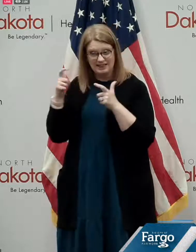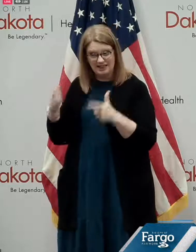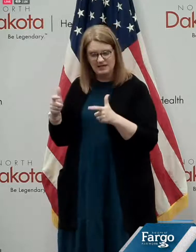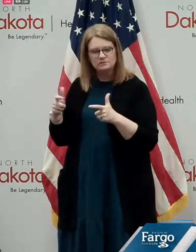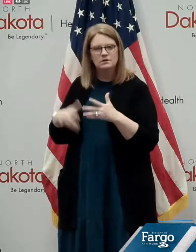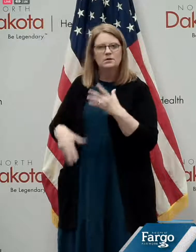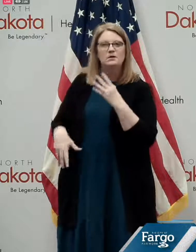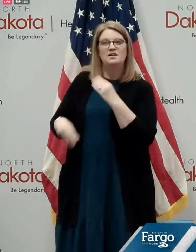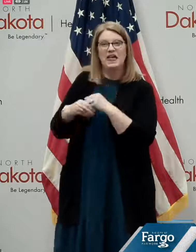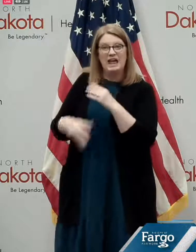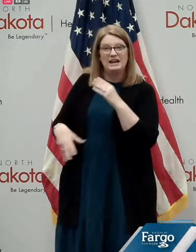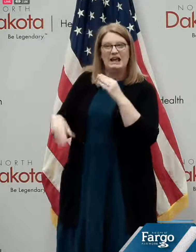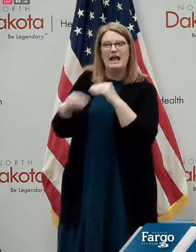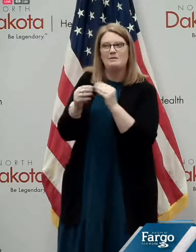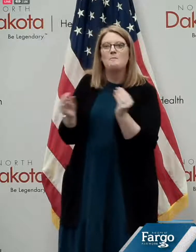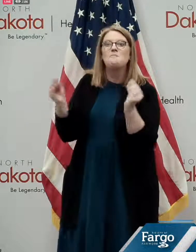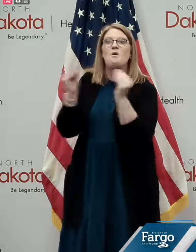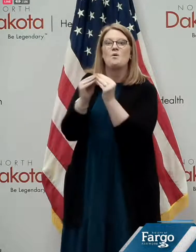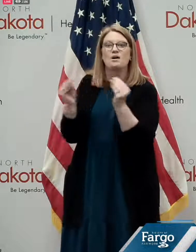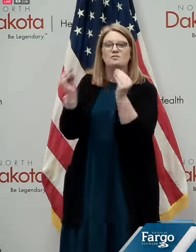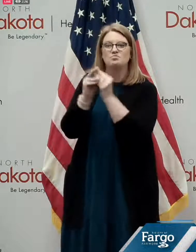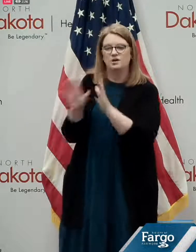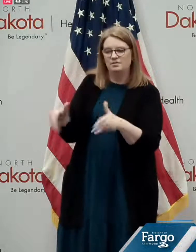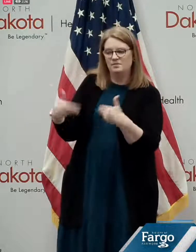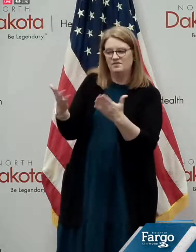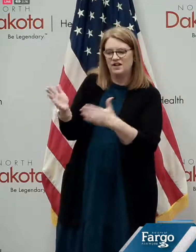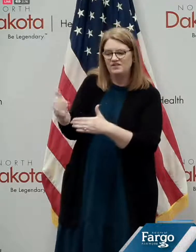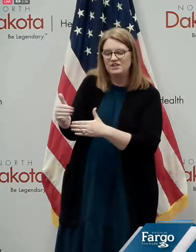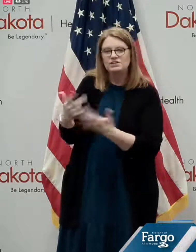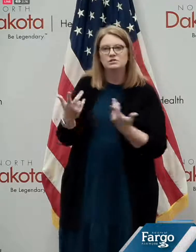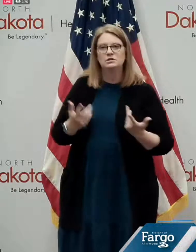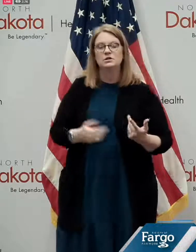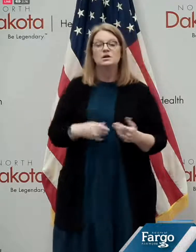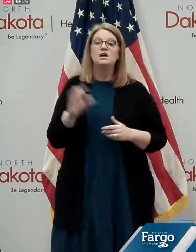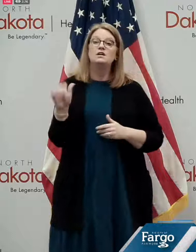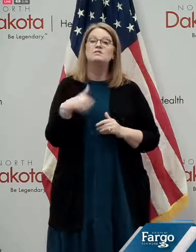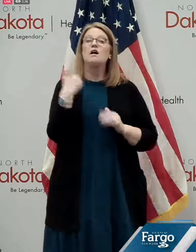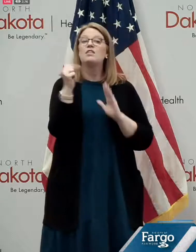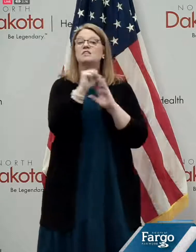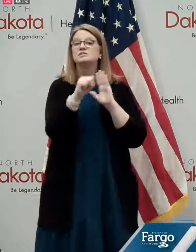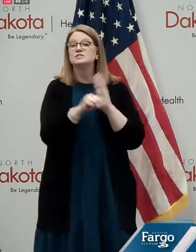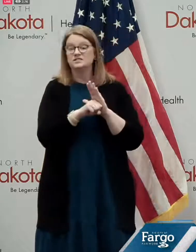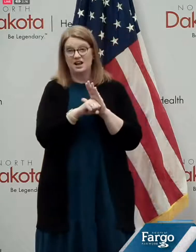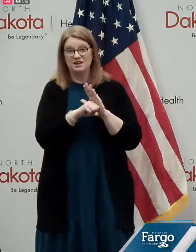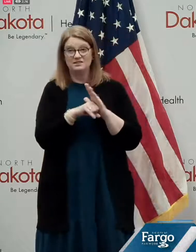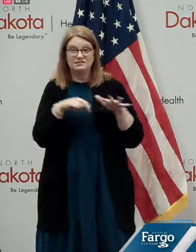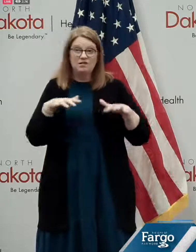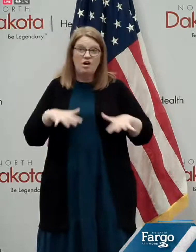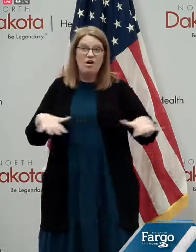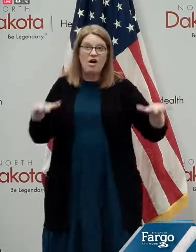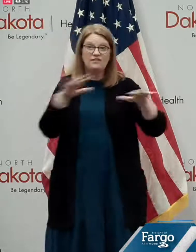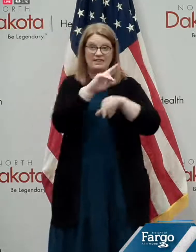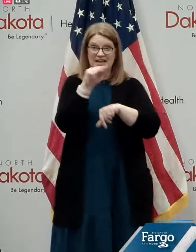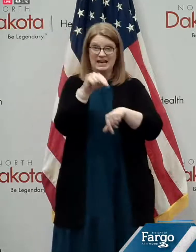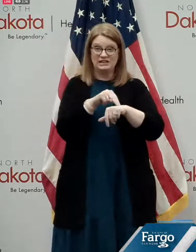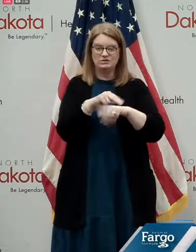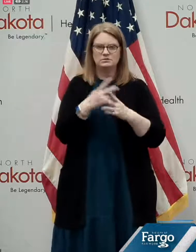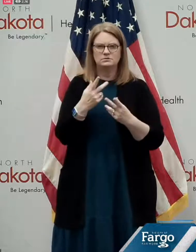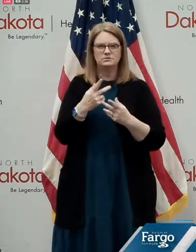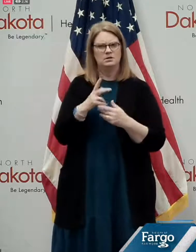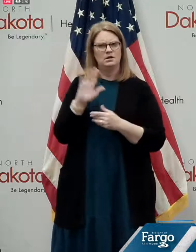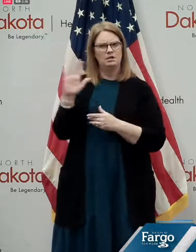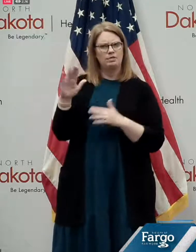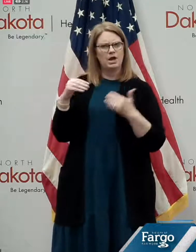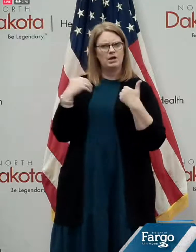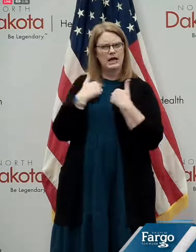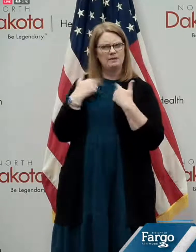that offer great fishing in North Dakota. Other states around the nation, when the pandemic, they completely shut down their Game and